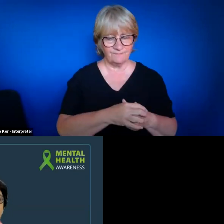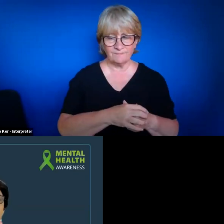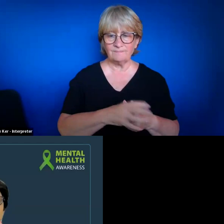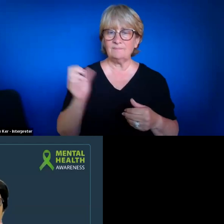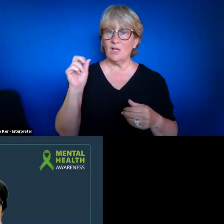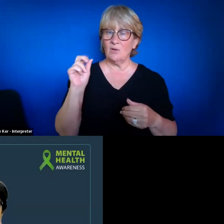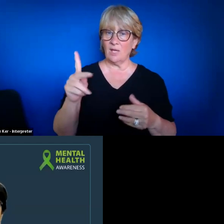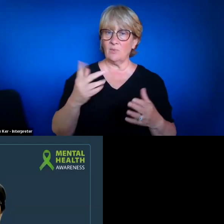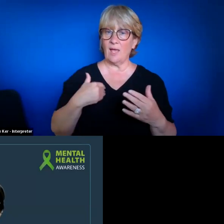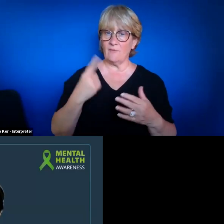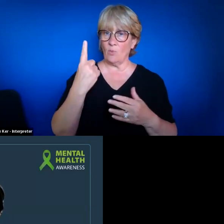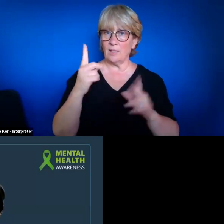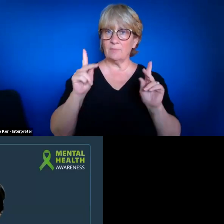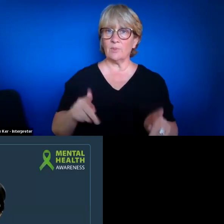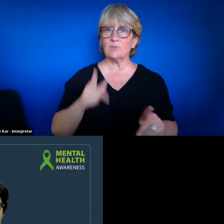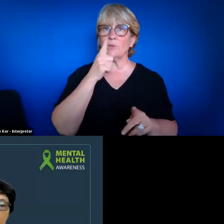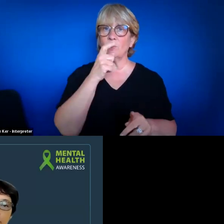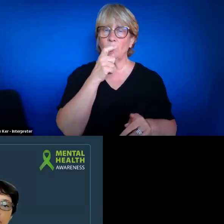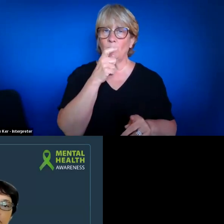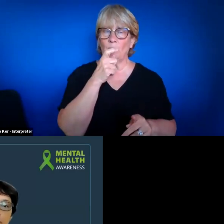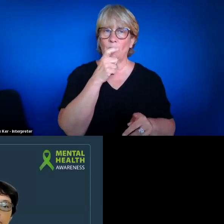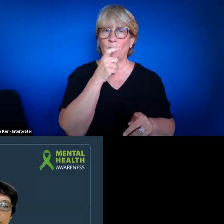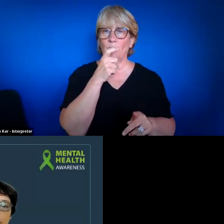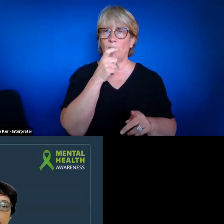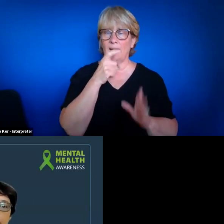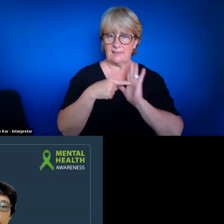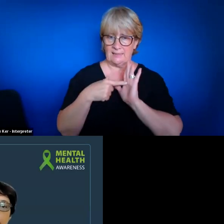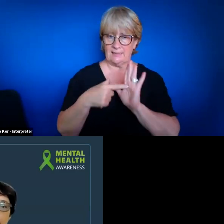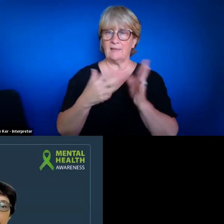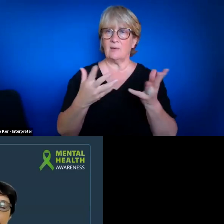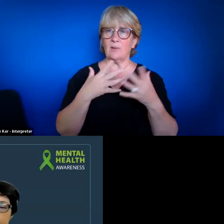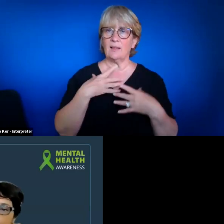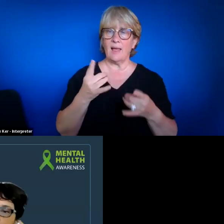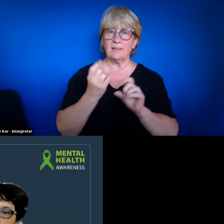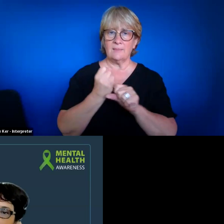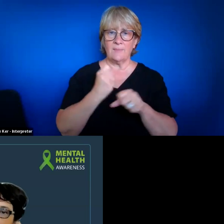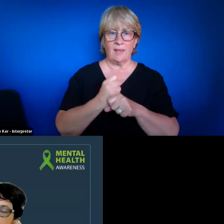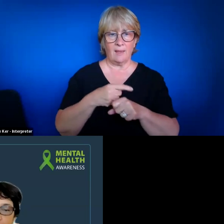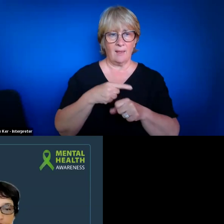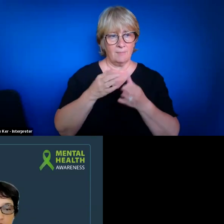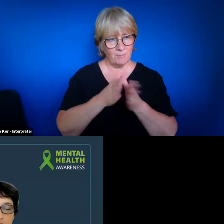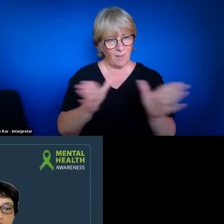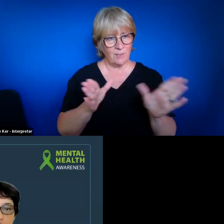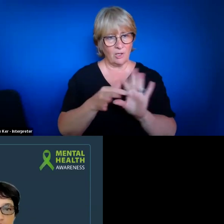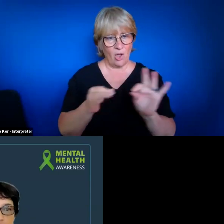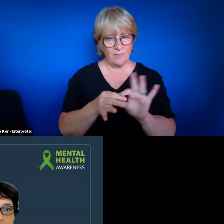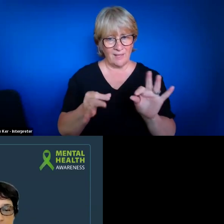Okay, we have one person who has indicated that they would like to make a public comment today.